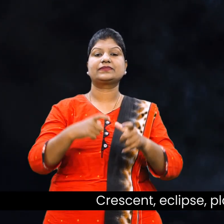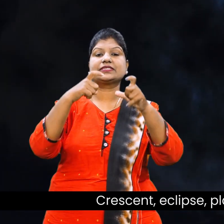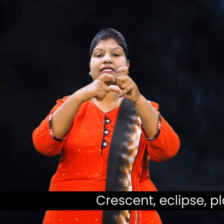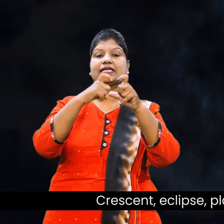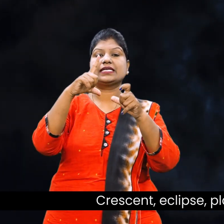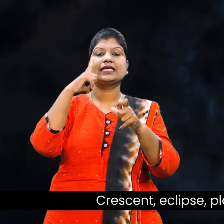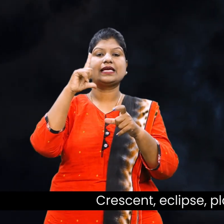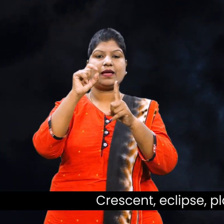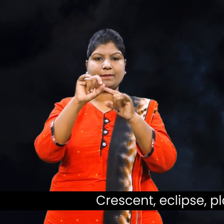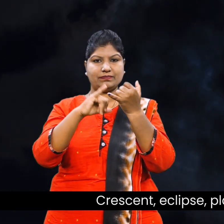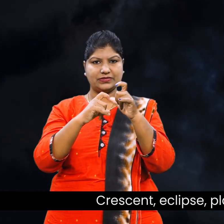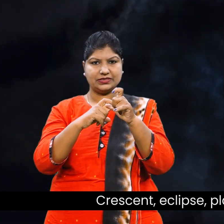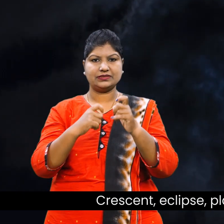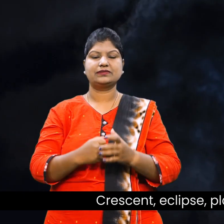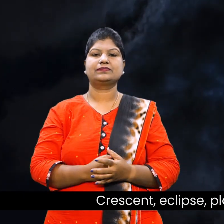eclipse,